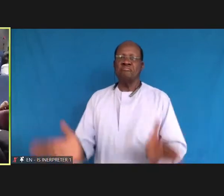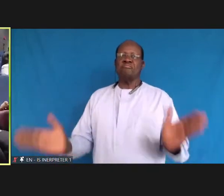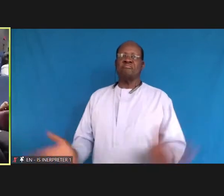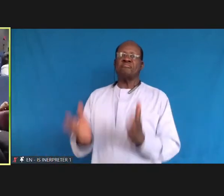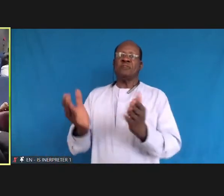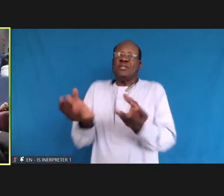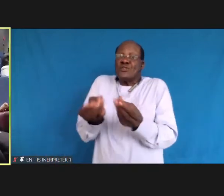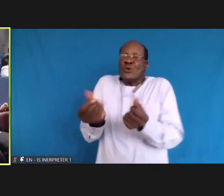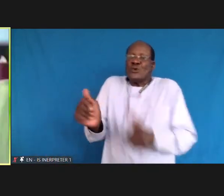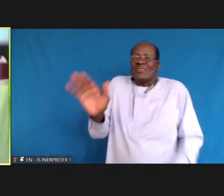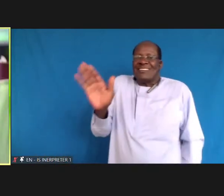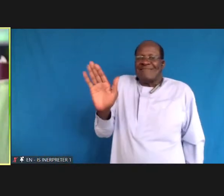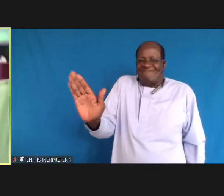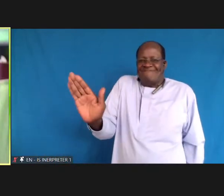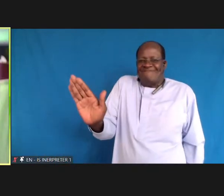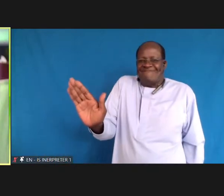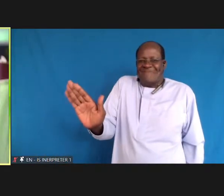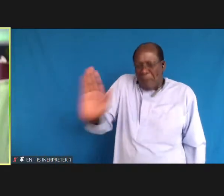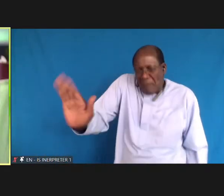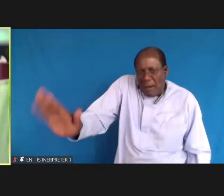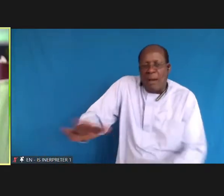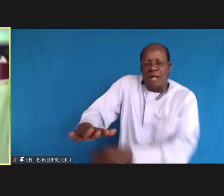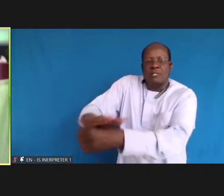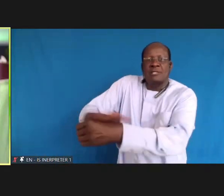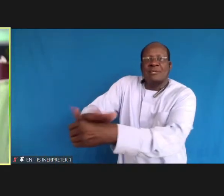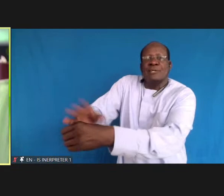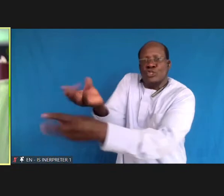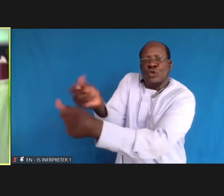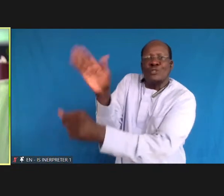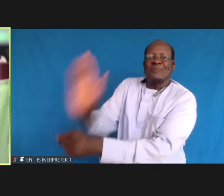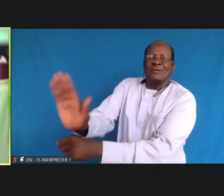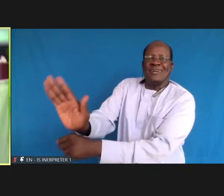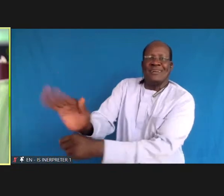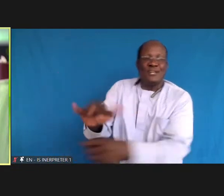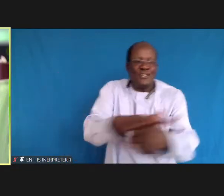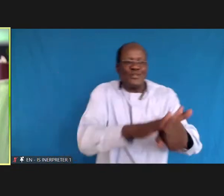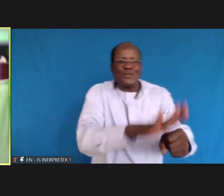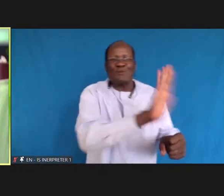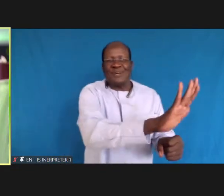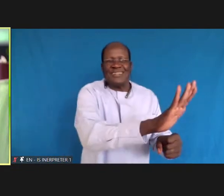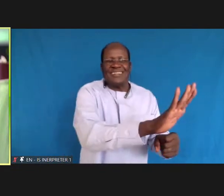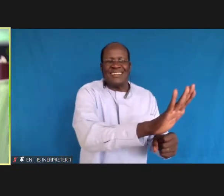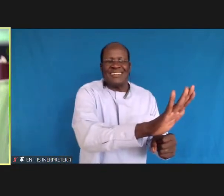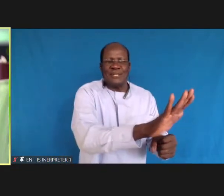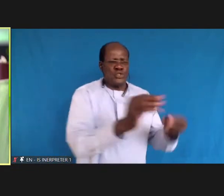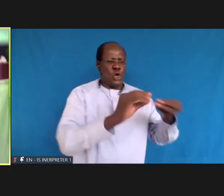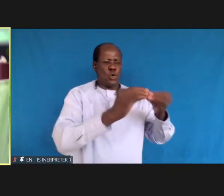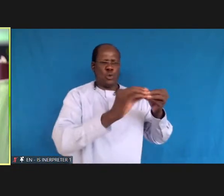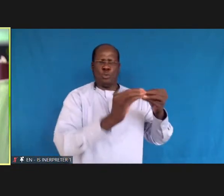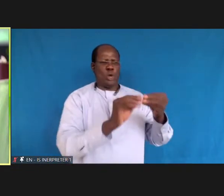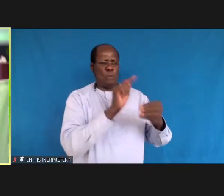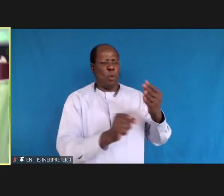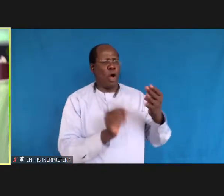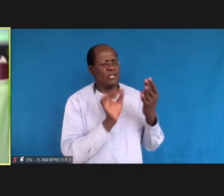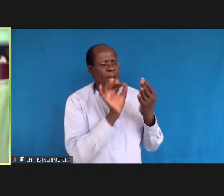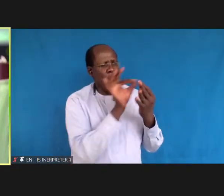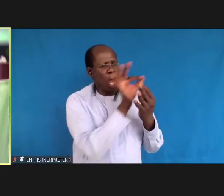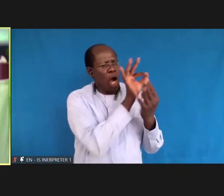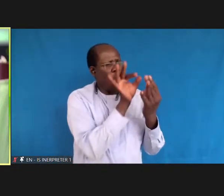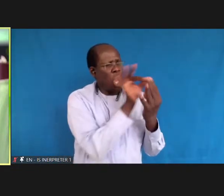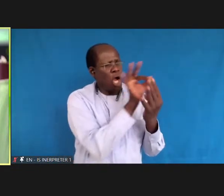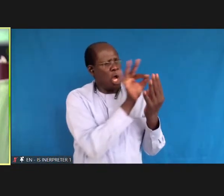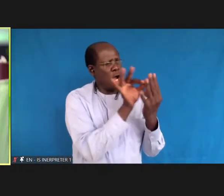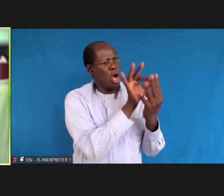are local-based solutions. So we have to break down the problem and then encourage solutions from